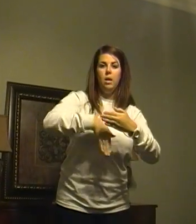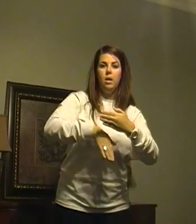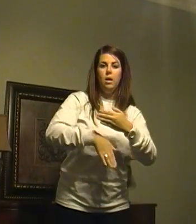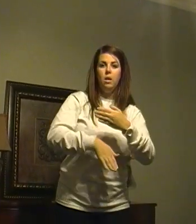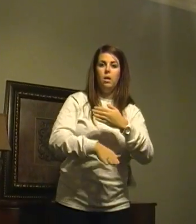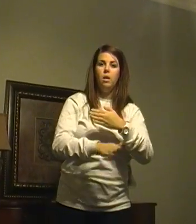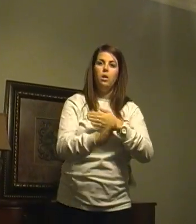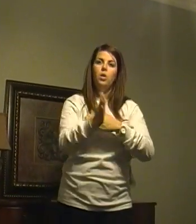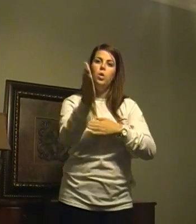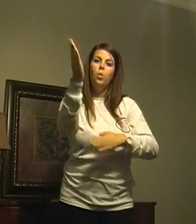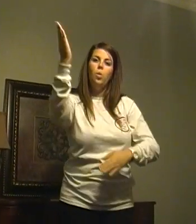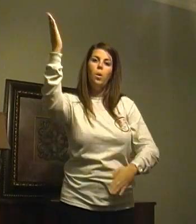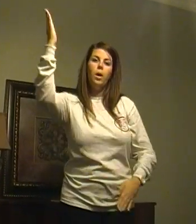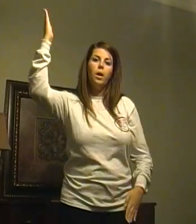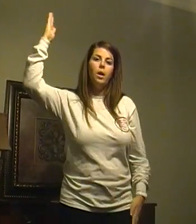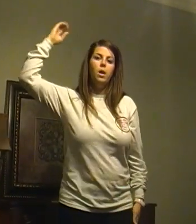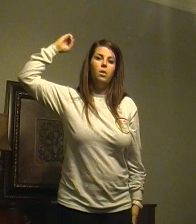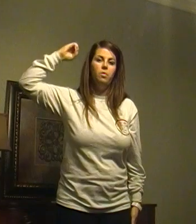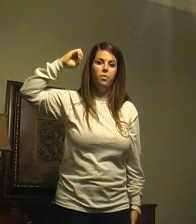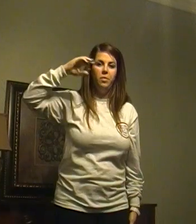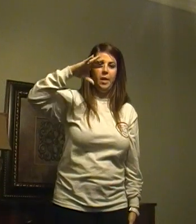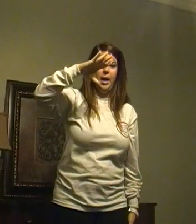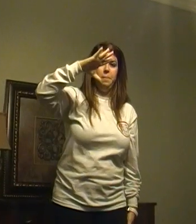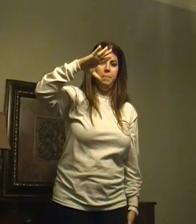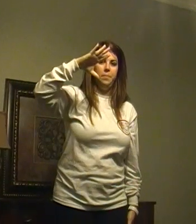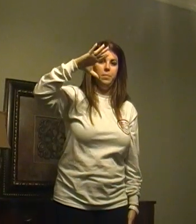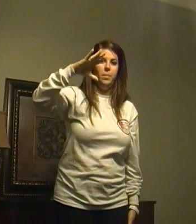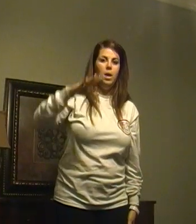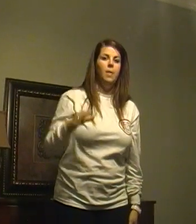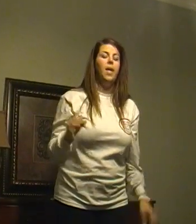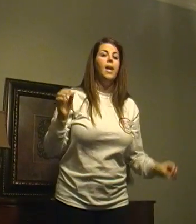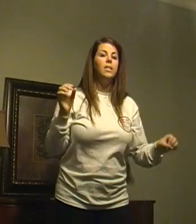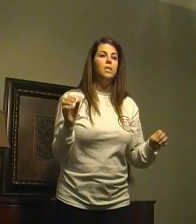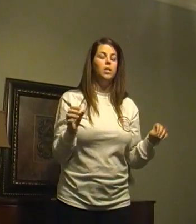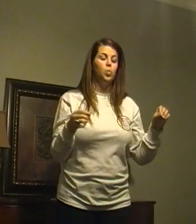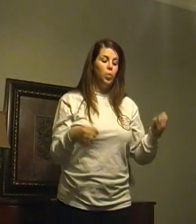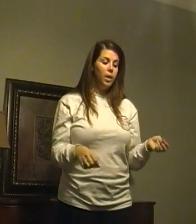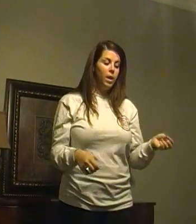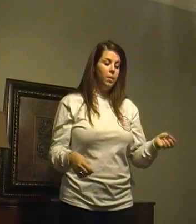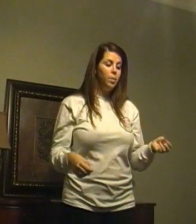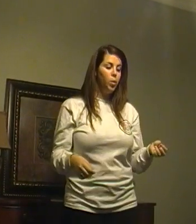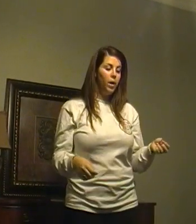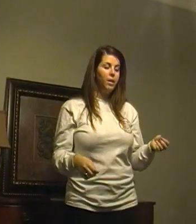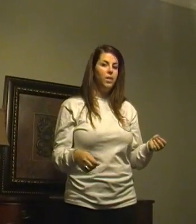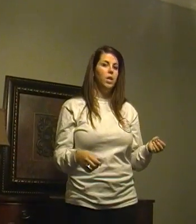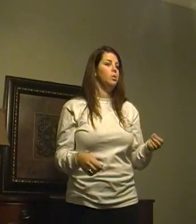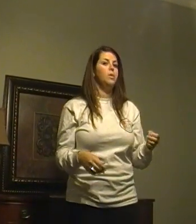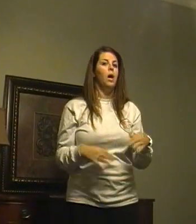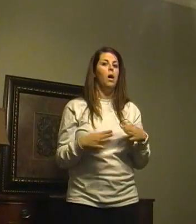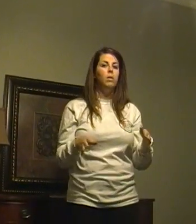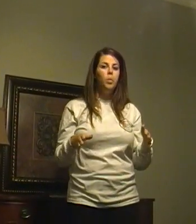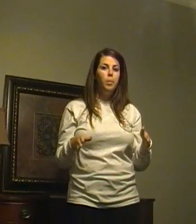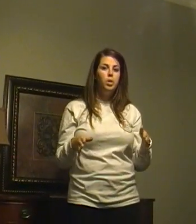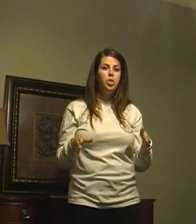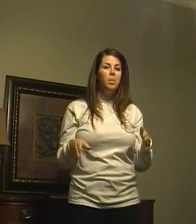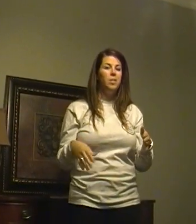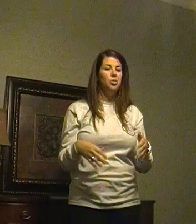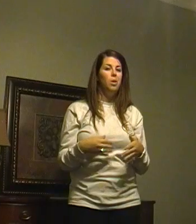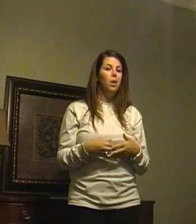in your flame. That is really going to be important there, that you do that all in one motion, because there's not a